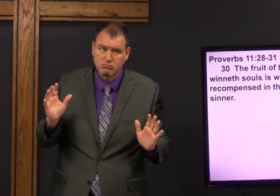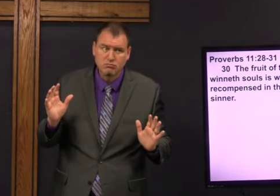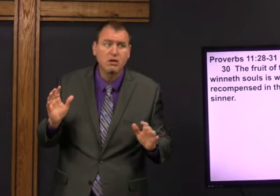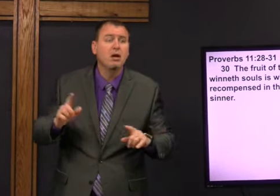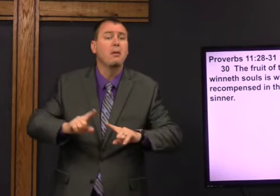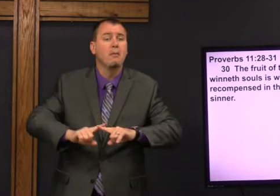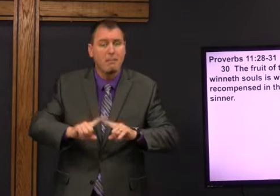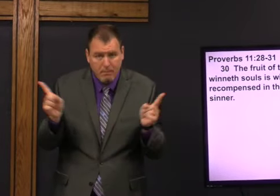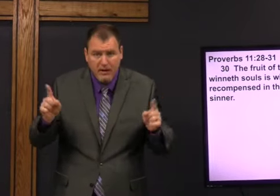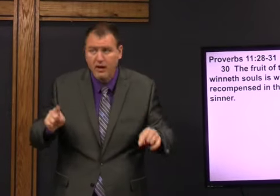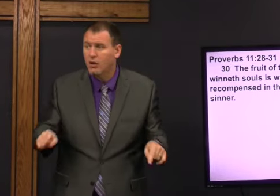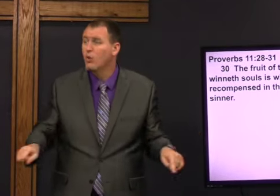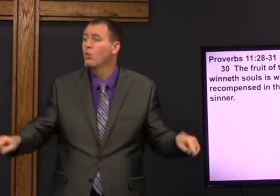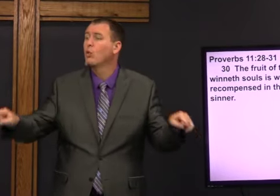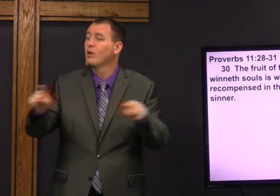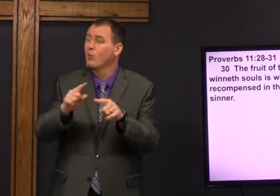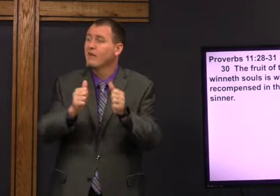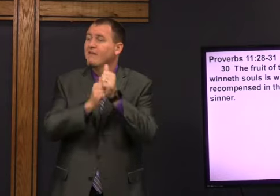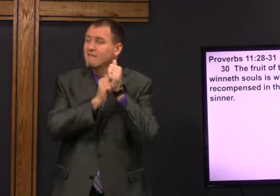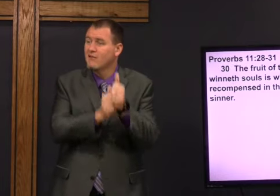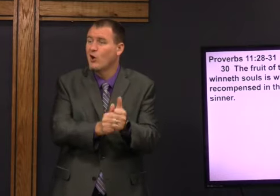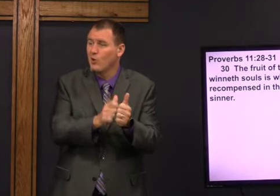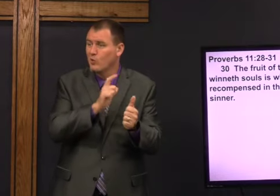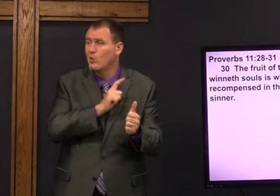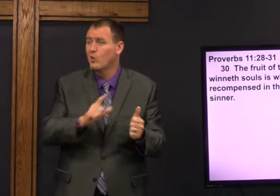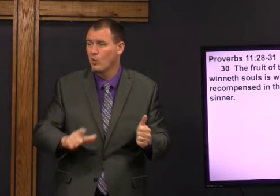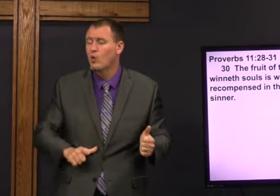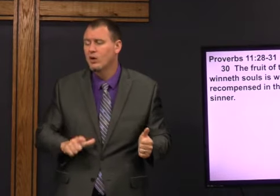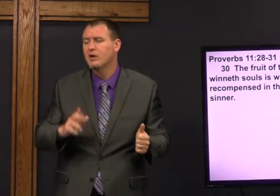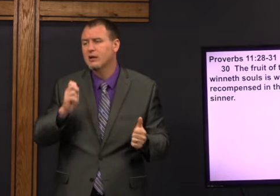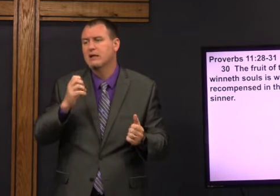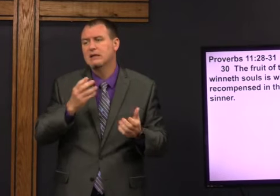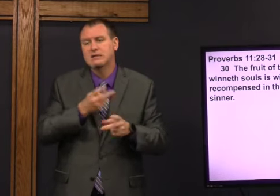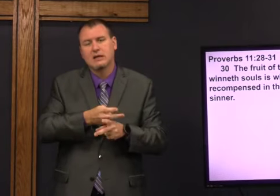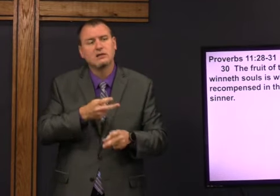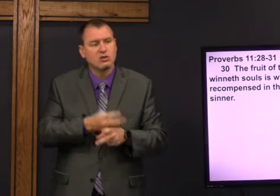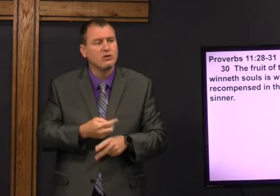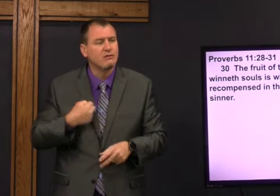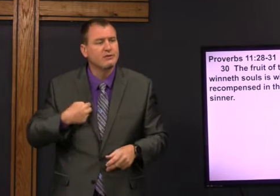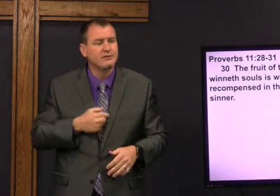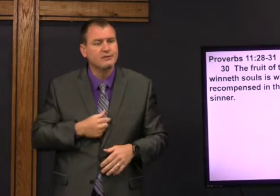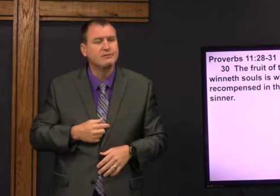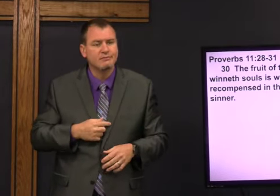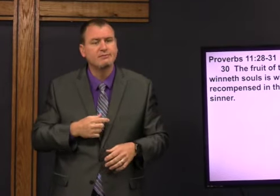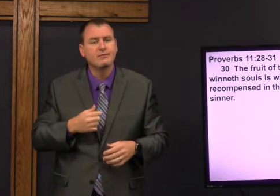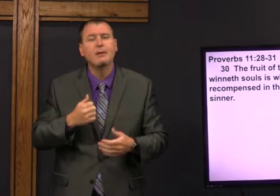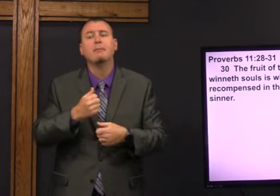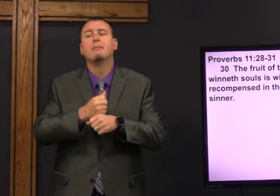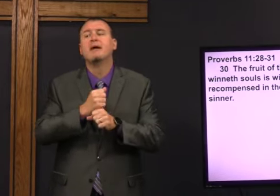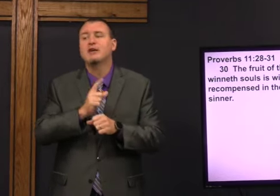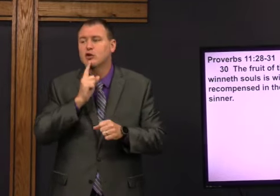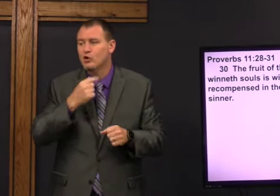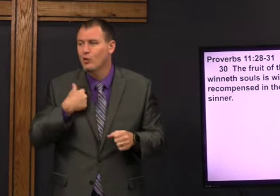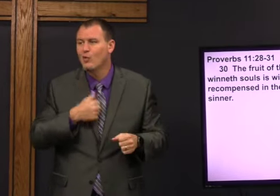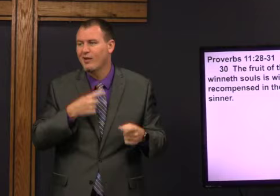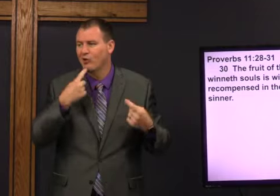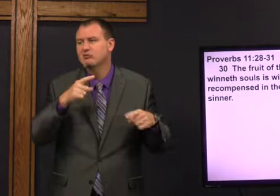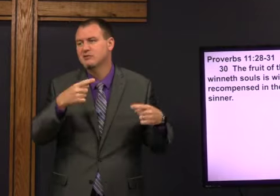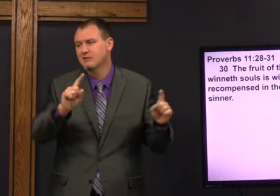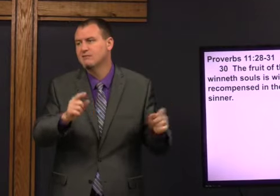guarantee. But when you follow the Lord, he takes care of us. He makes sure